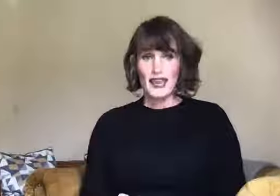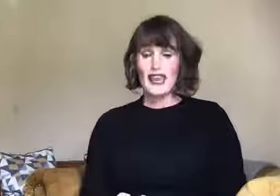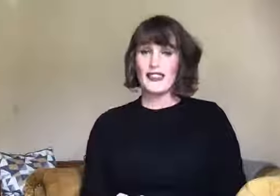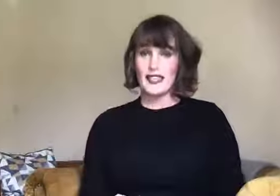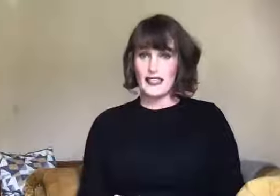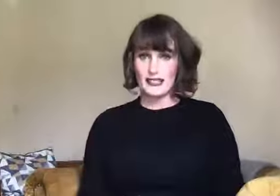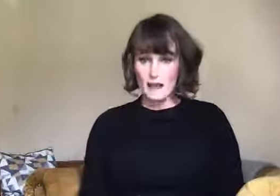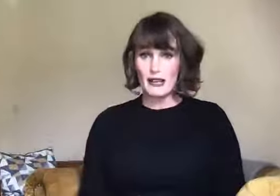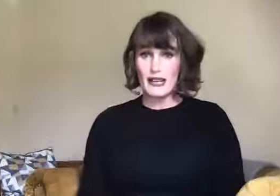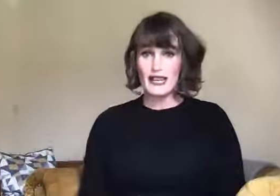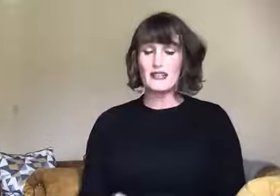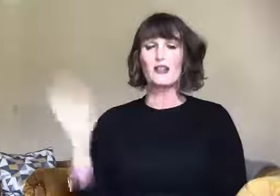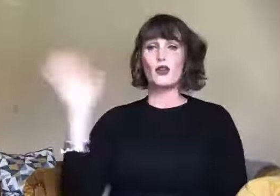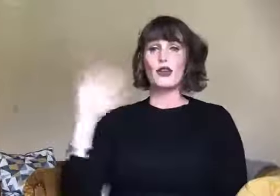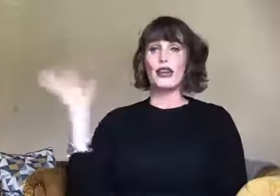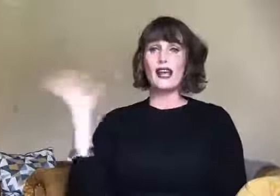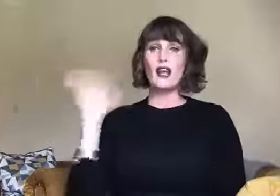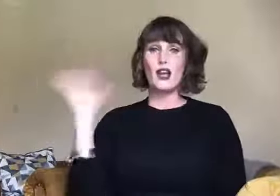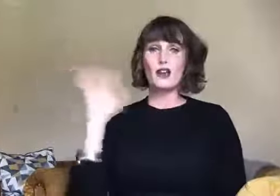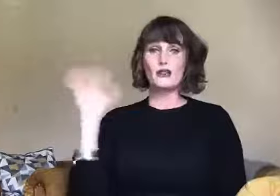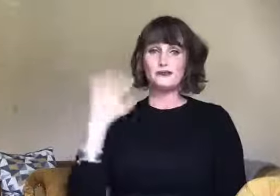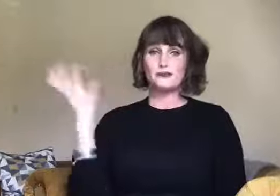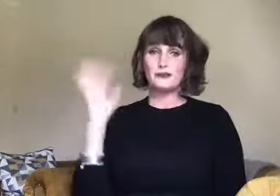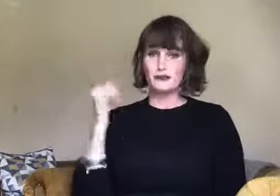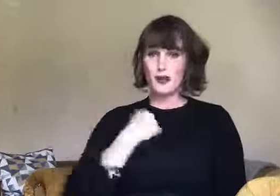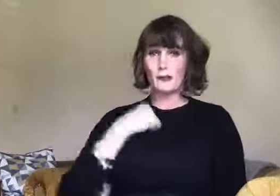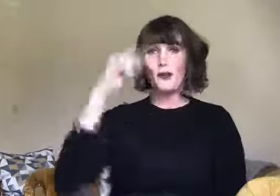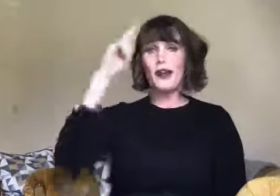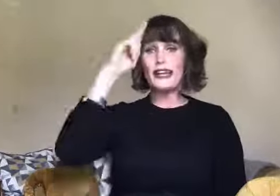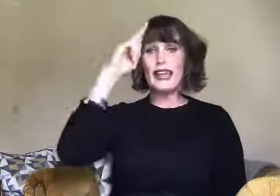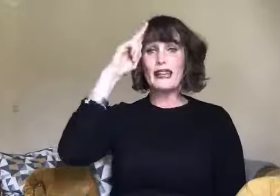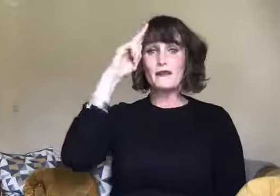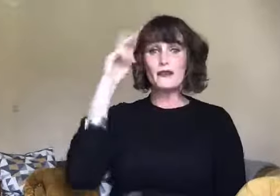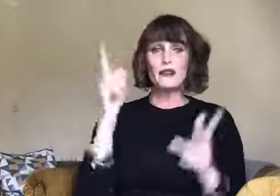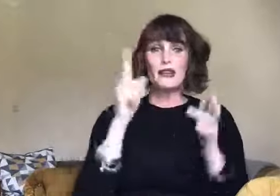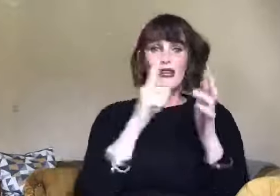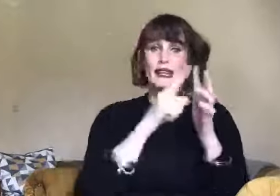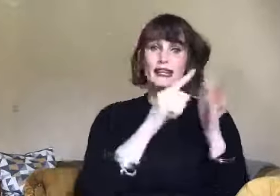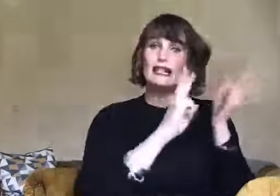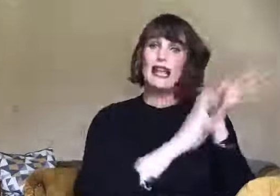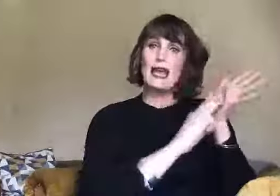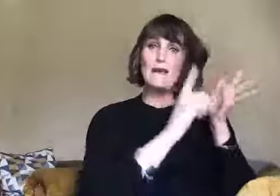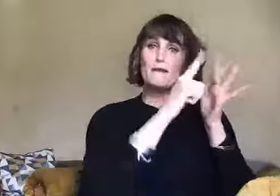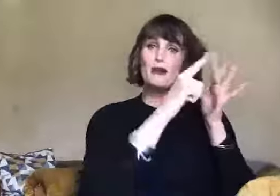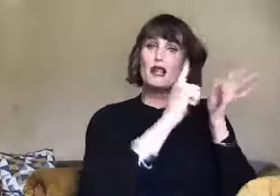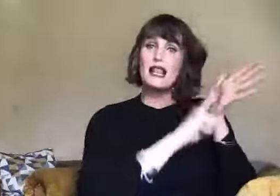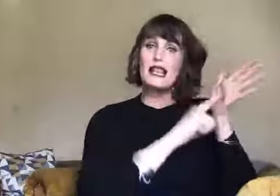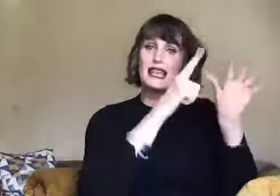Okay, and then there's Emily. So, hello, my name is